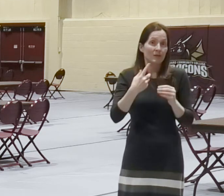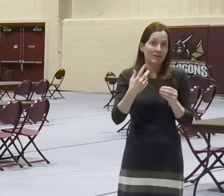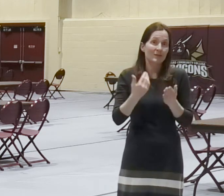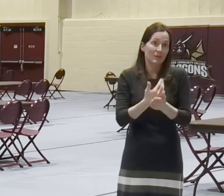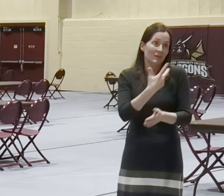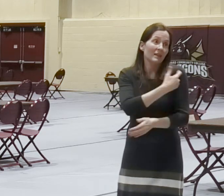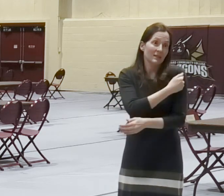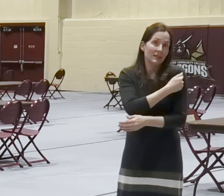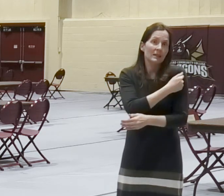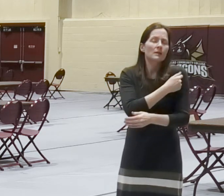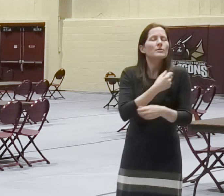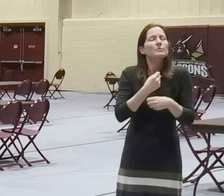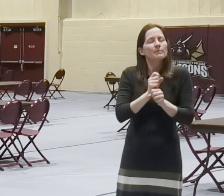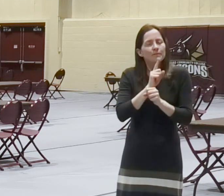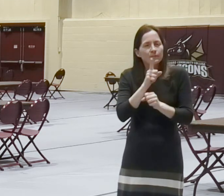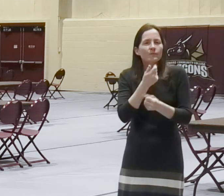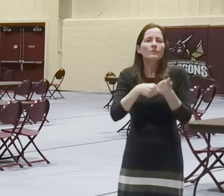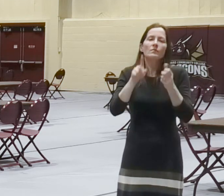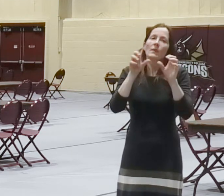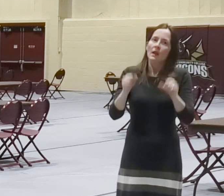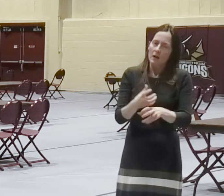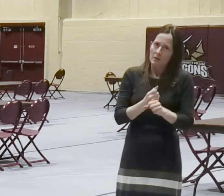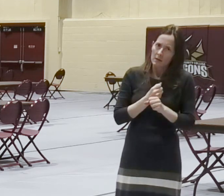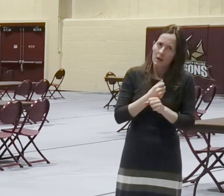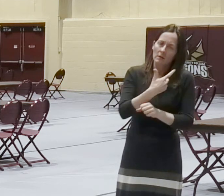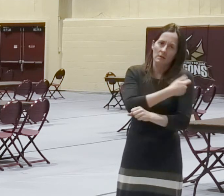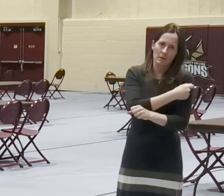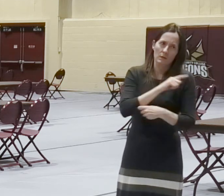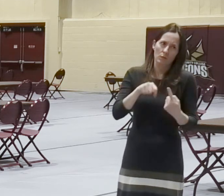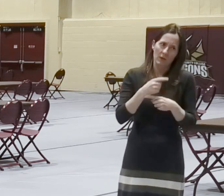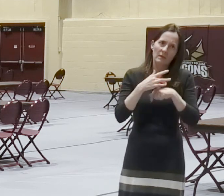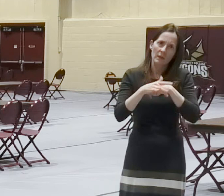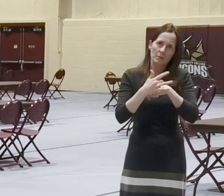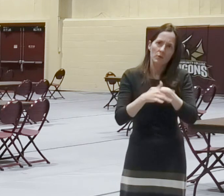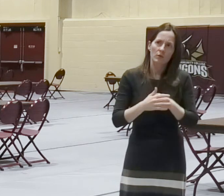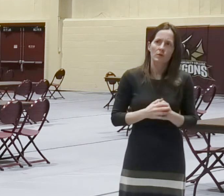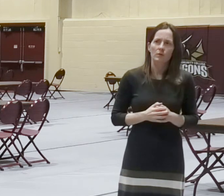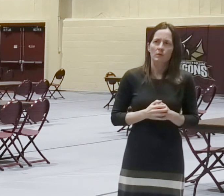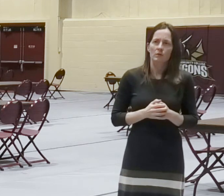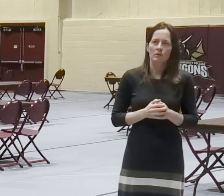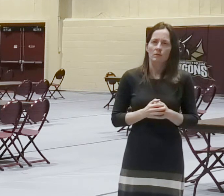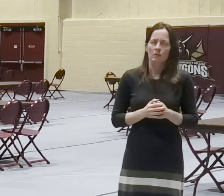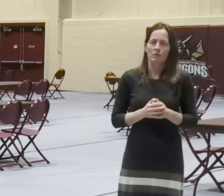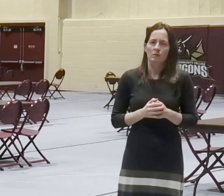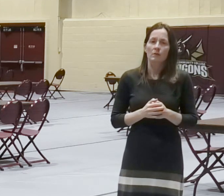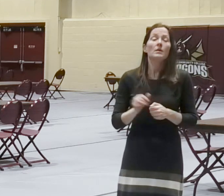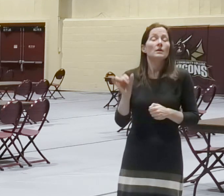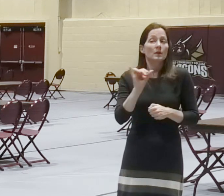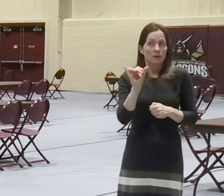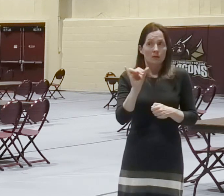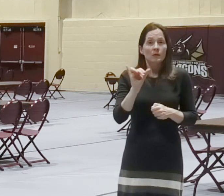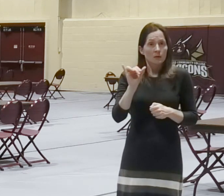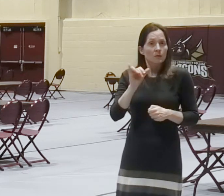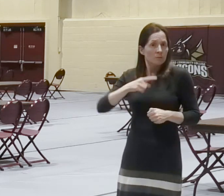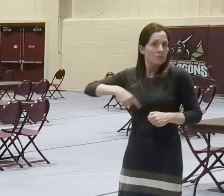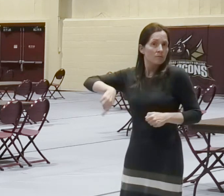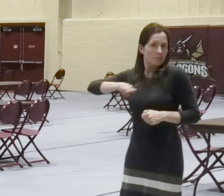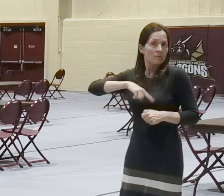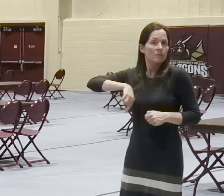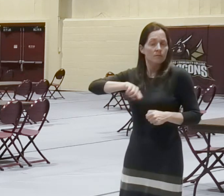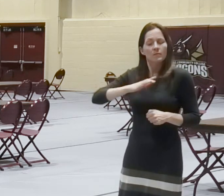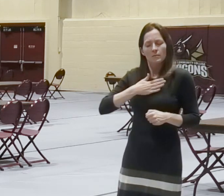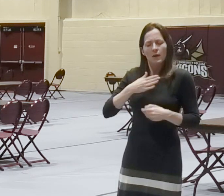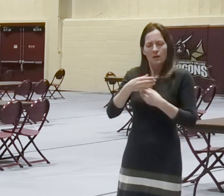vaccine when it is available. We are also working diligently now with through my